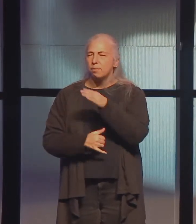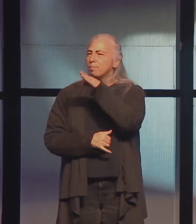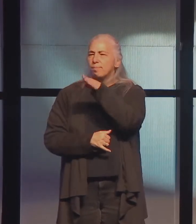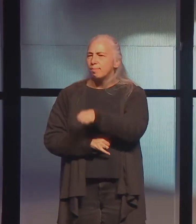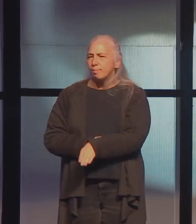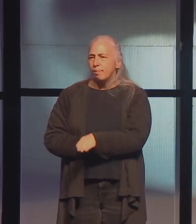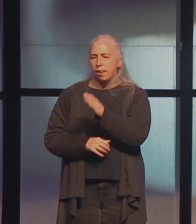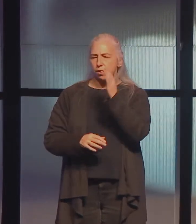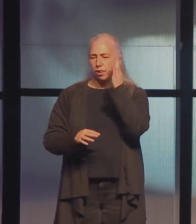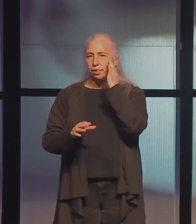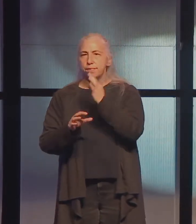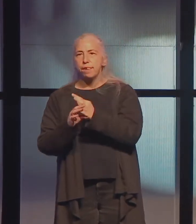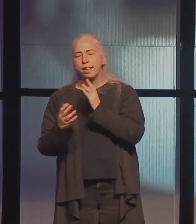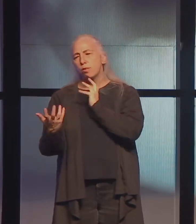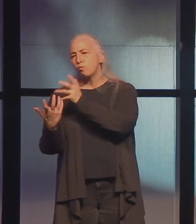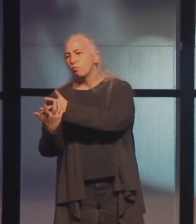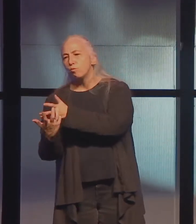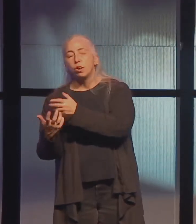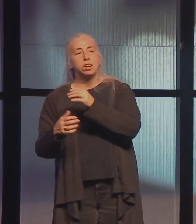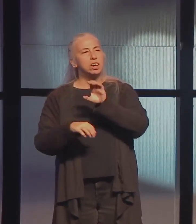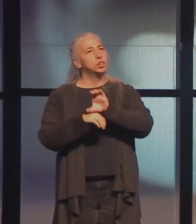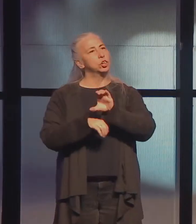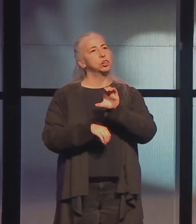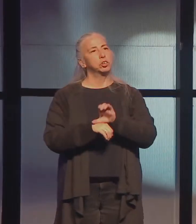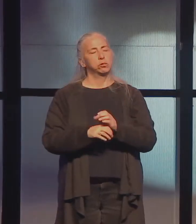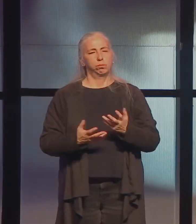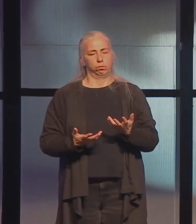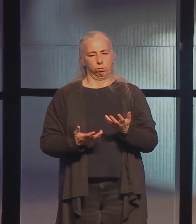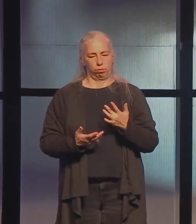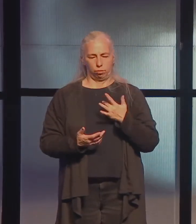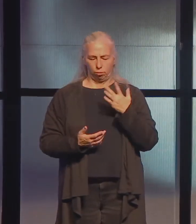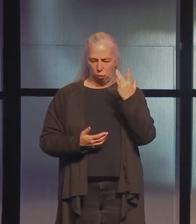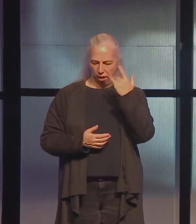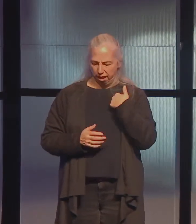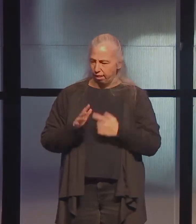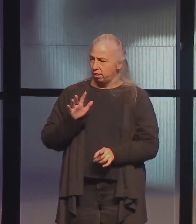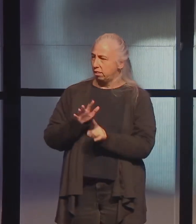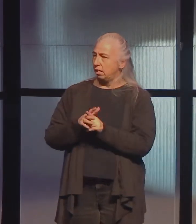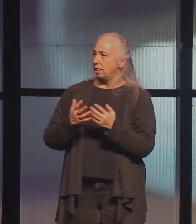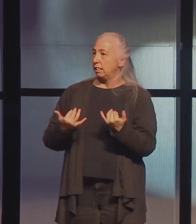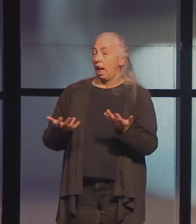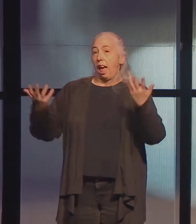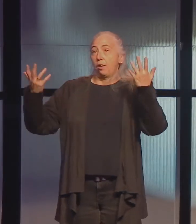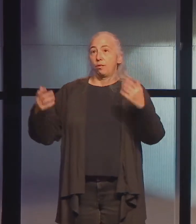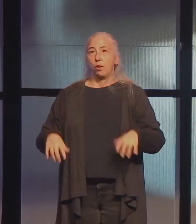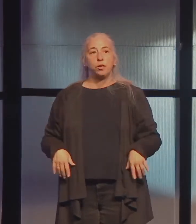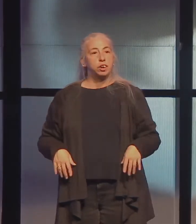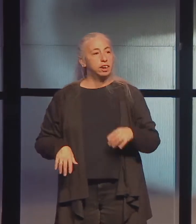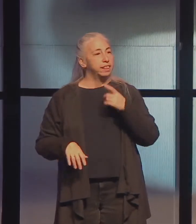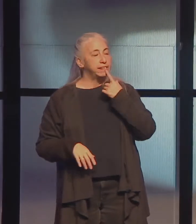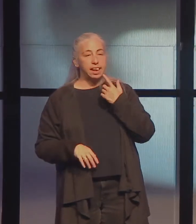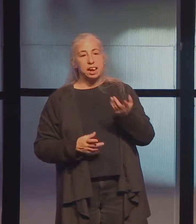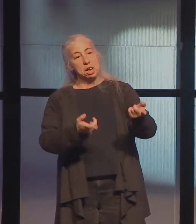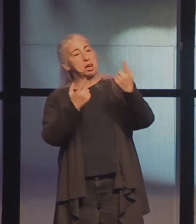You never thought about church. You're not sure why you're here. They're just really pretty. And they said, come to church with me. And you were like,